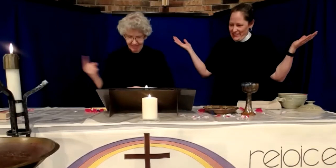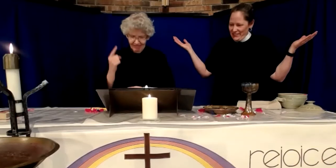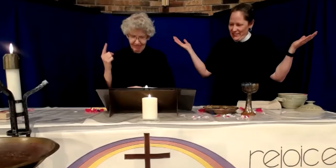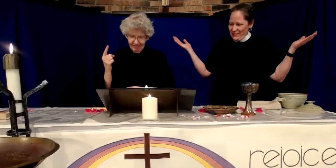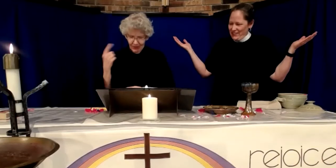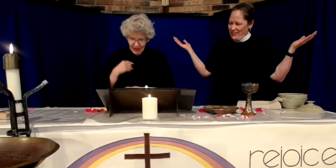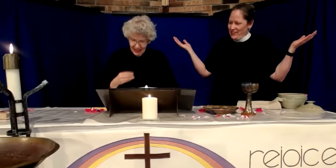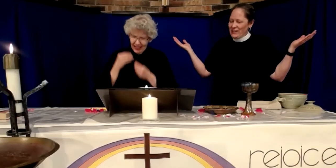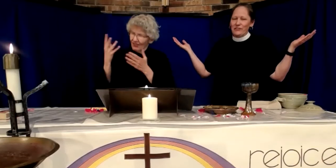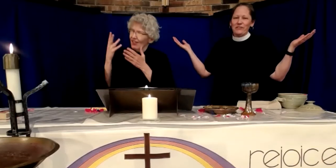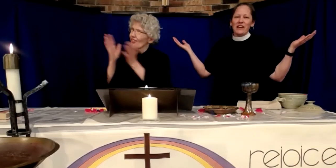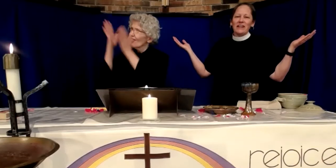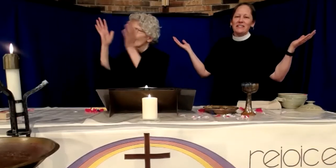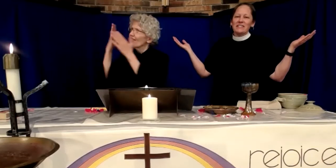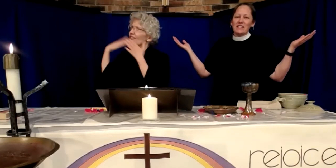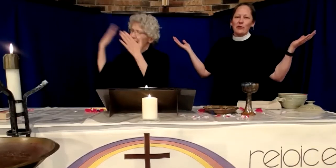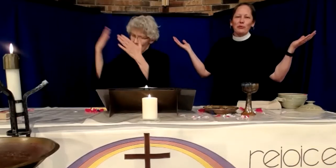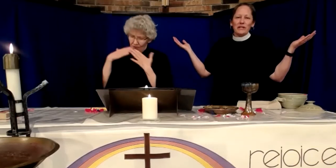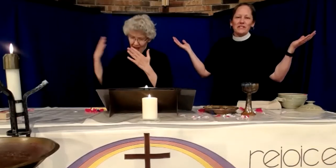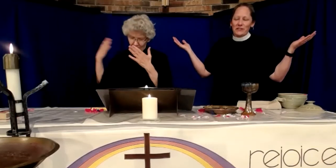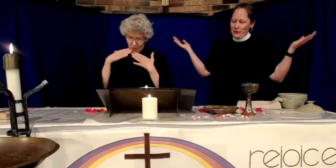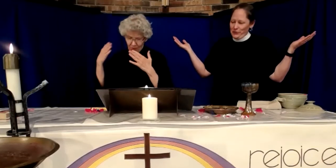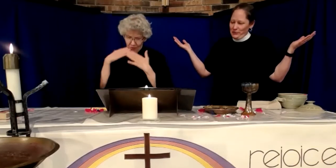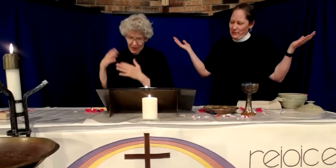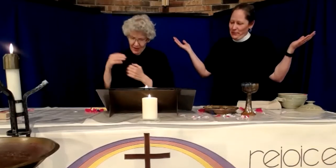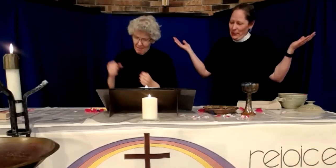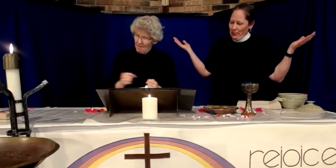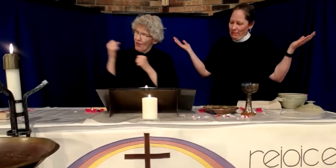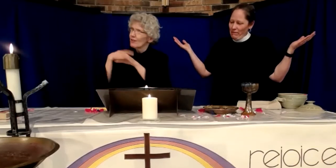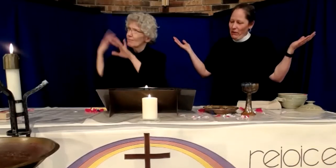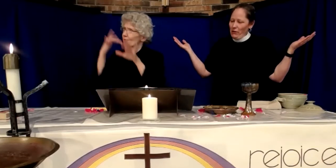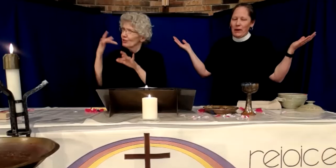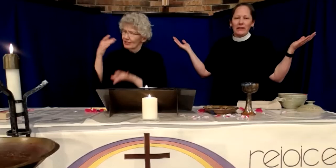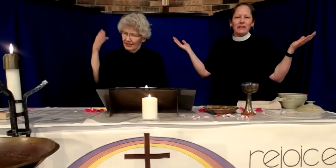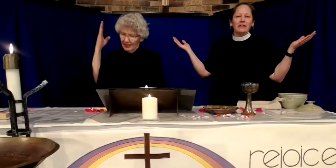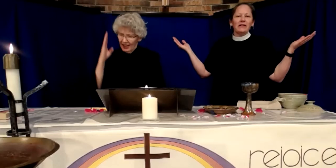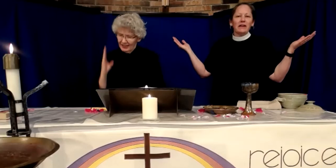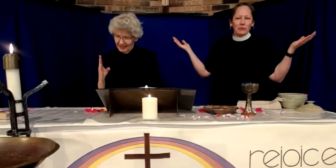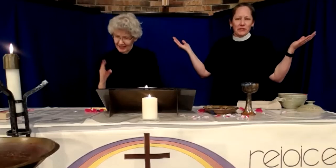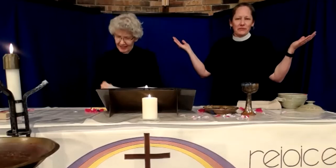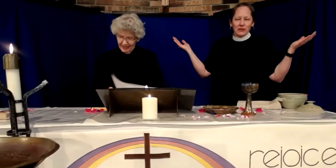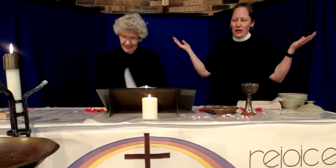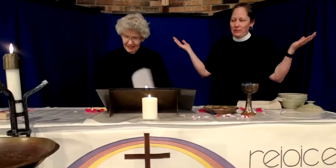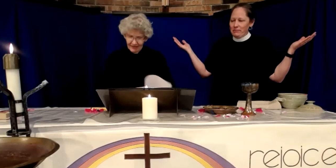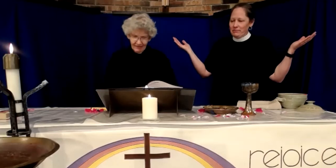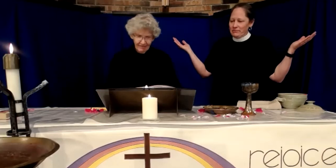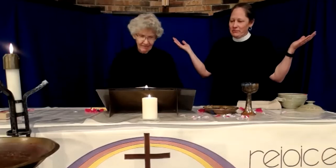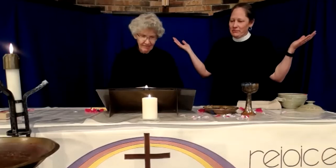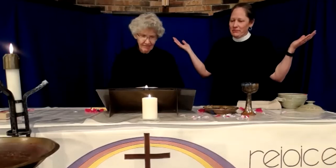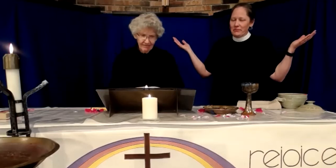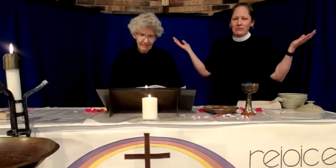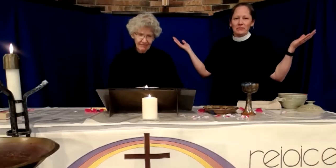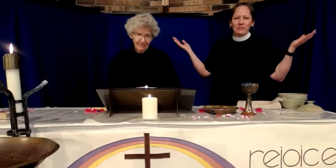always give thanks and praise to you, Almighty and merciful God,